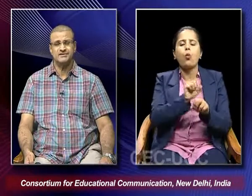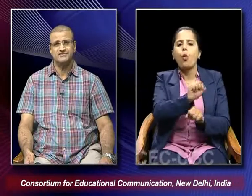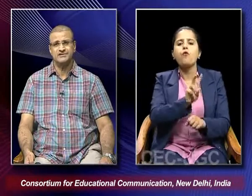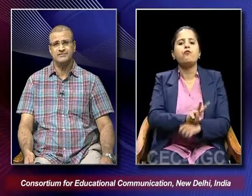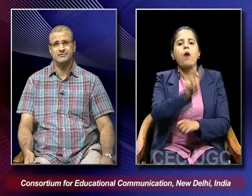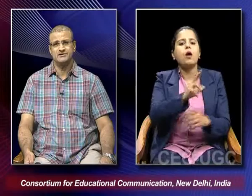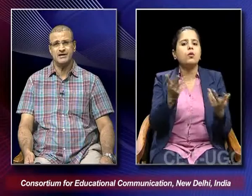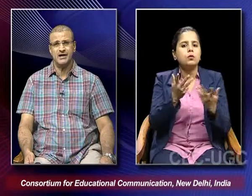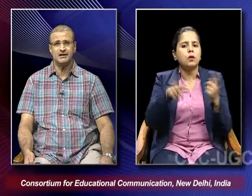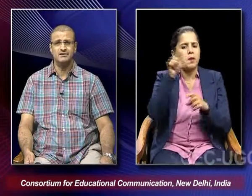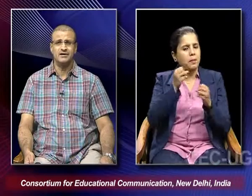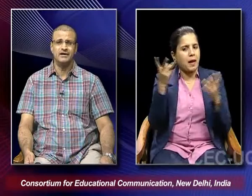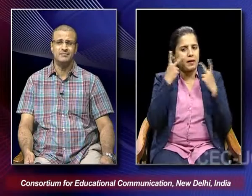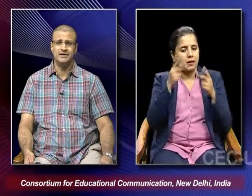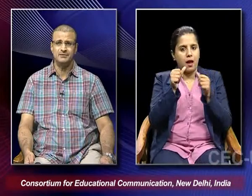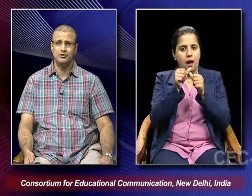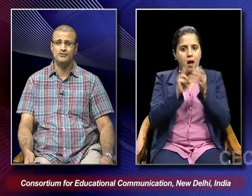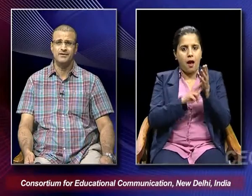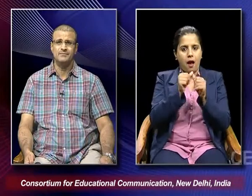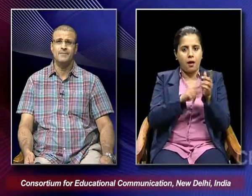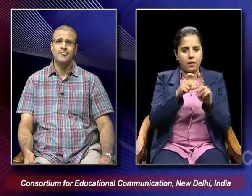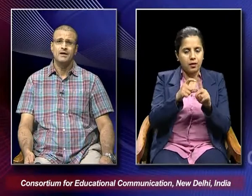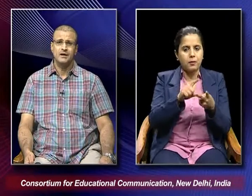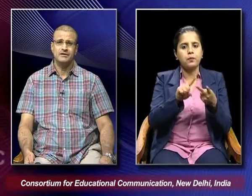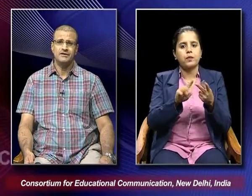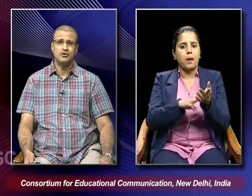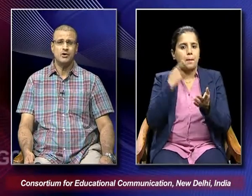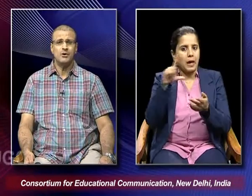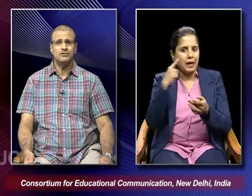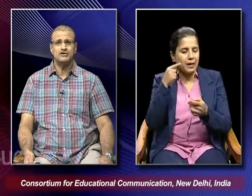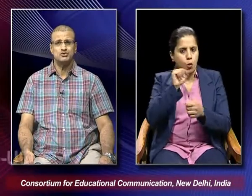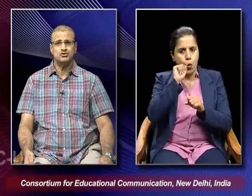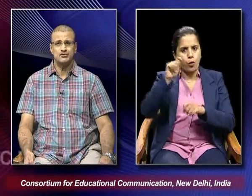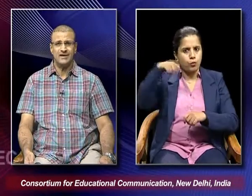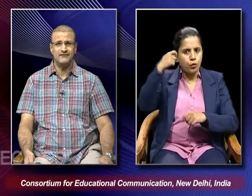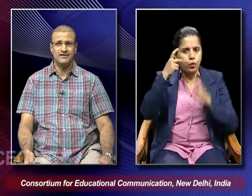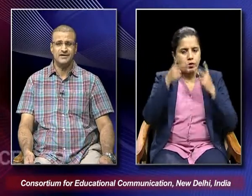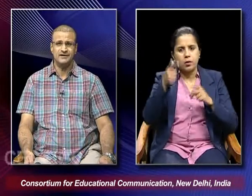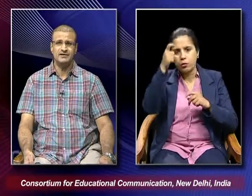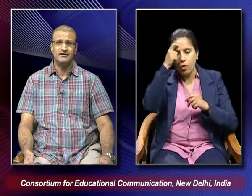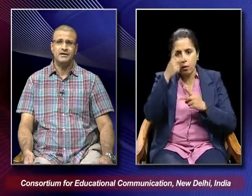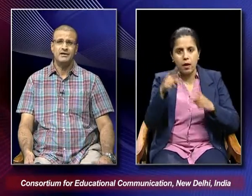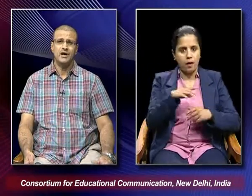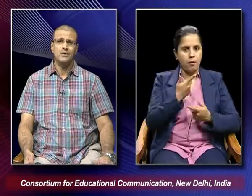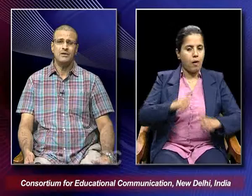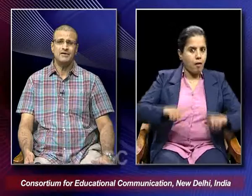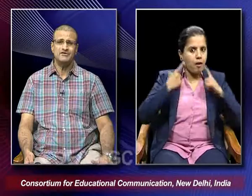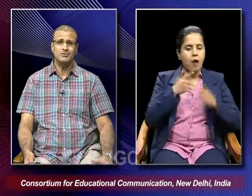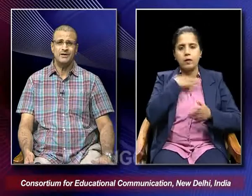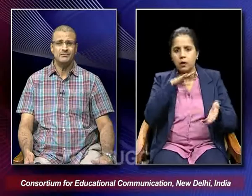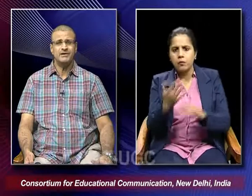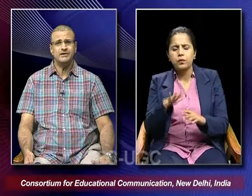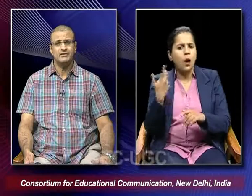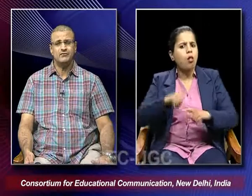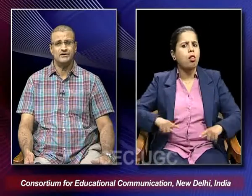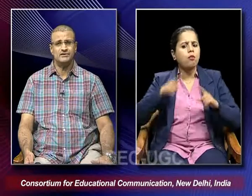if we see films like Anand and Millie, both of them, they talk about the issues of life and death and how life is to be